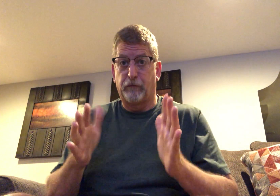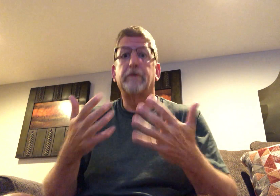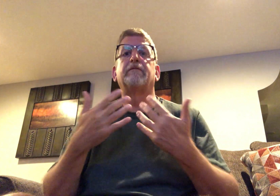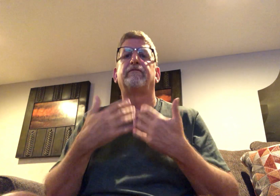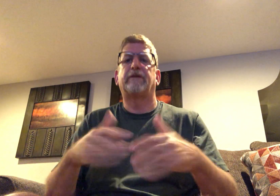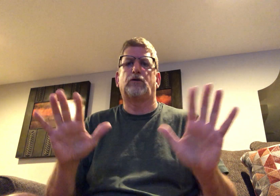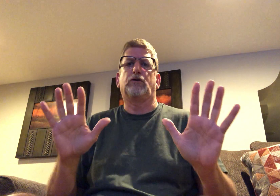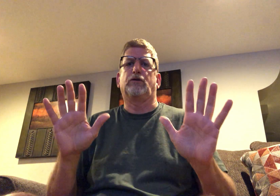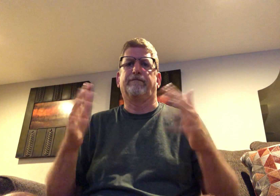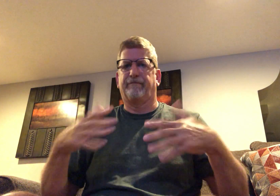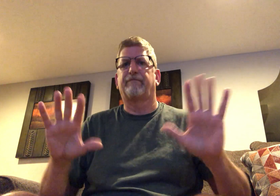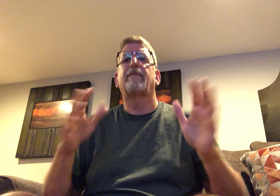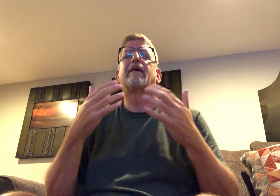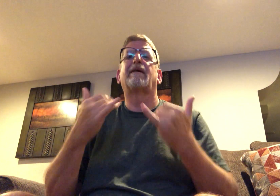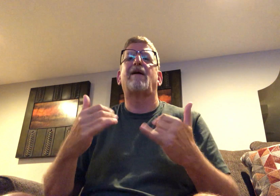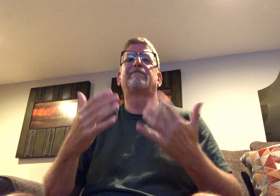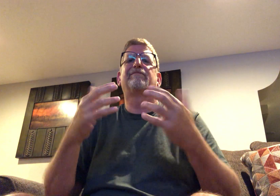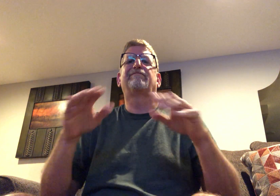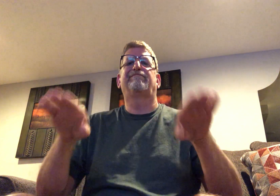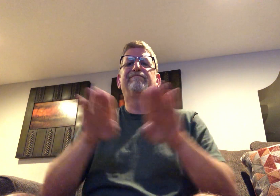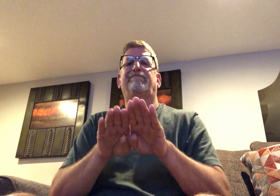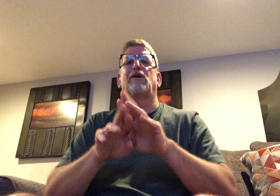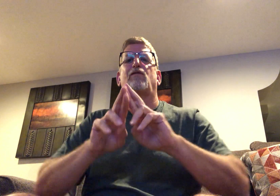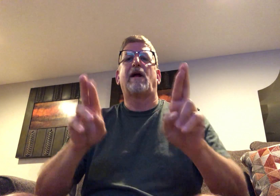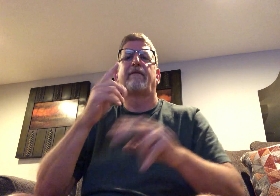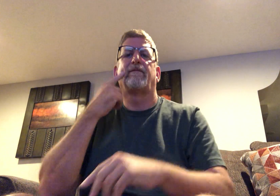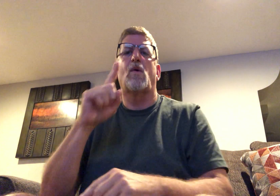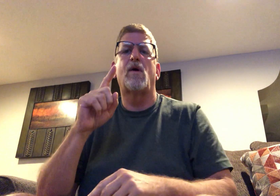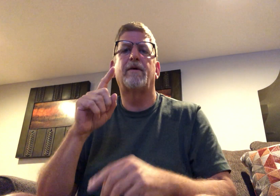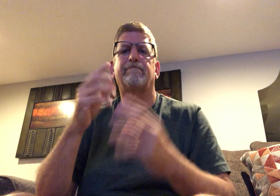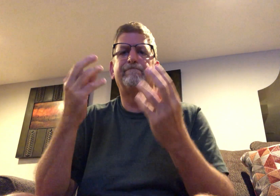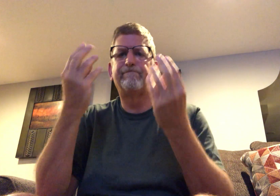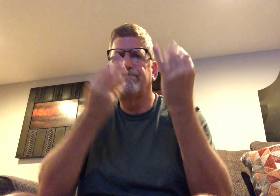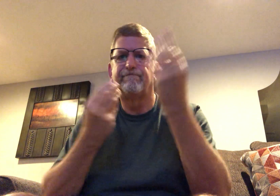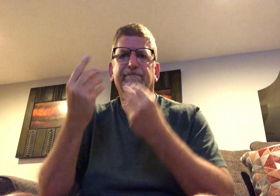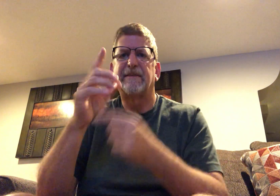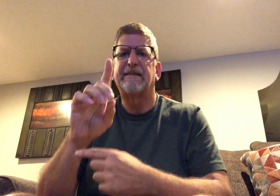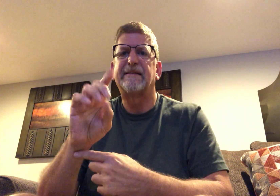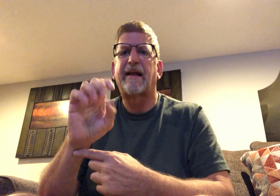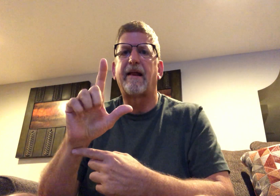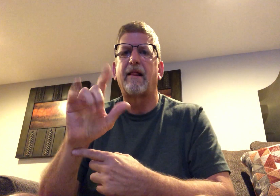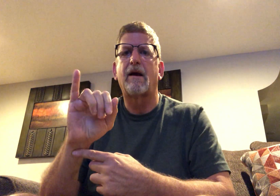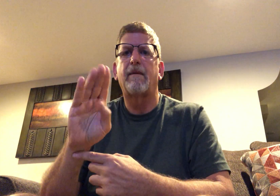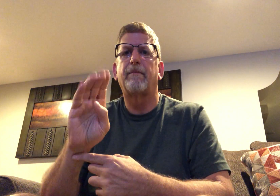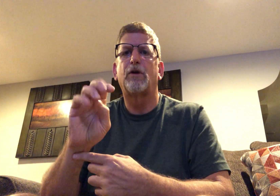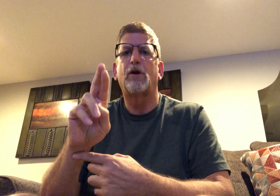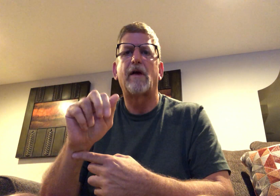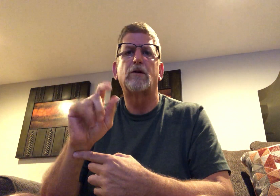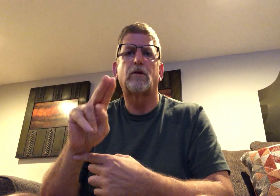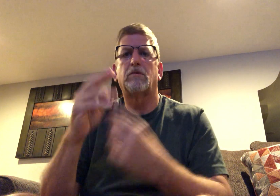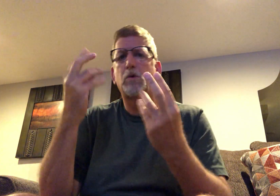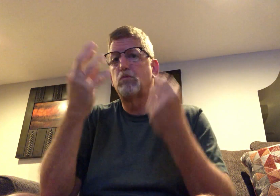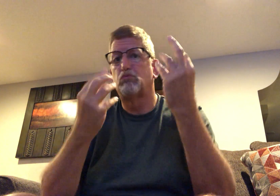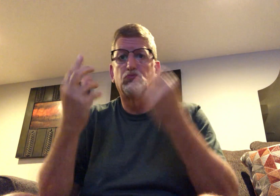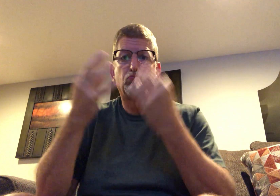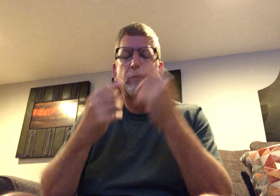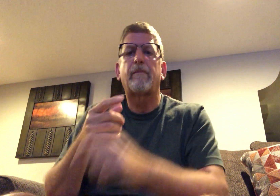out some things about some of Mr. Trump's political opponents. So, that's where it stands. We happen to have the man in the